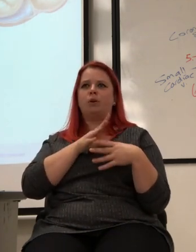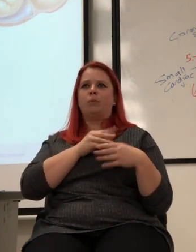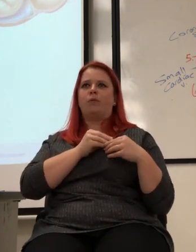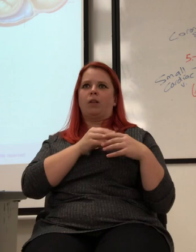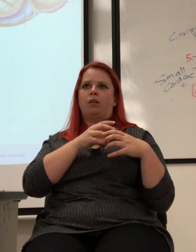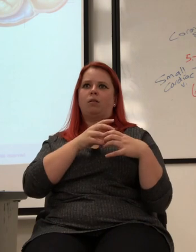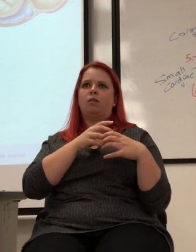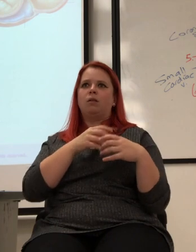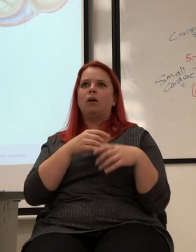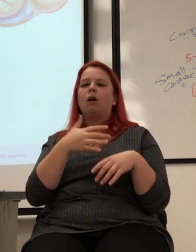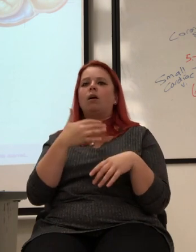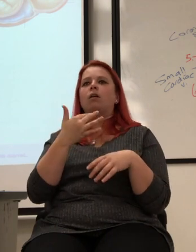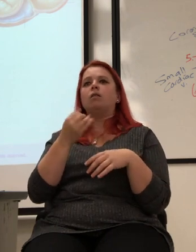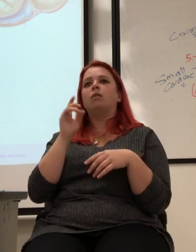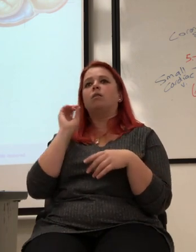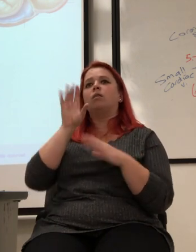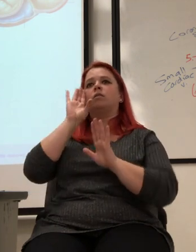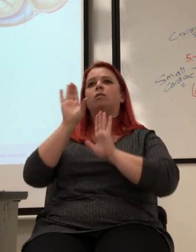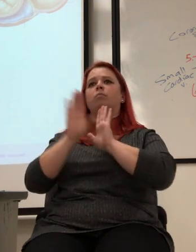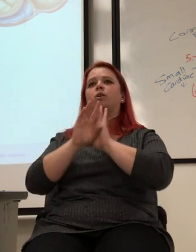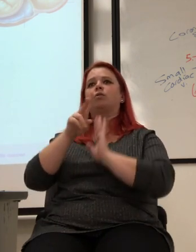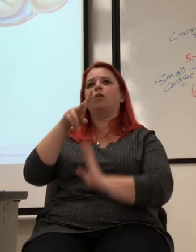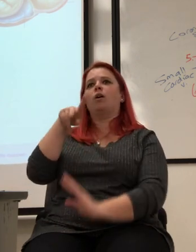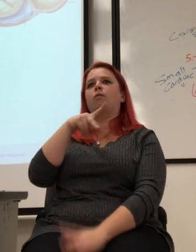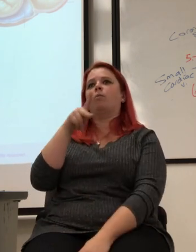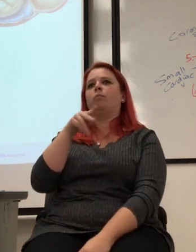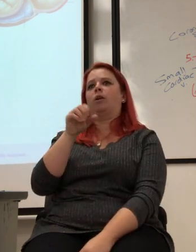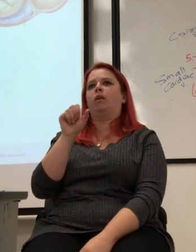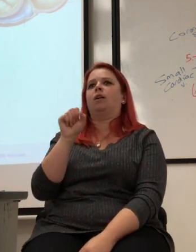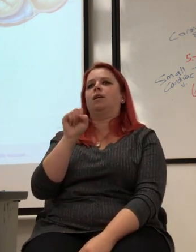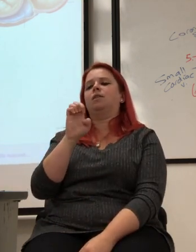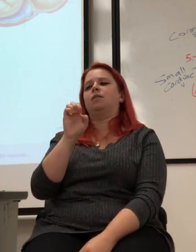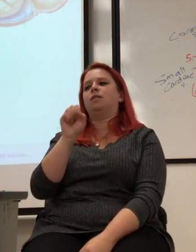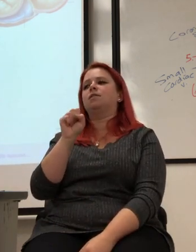All right, there's a picture of the pulmonary semilunar valve.